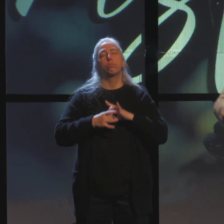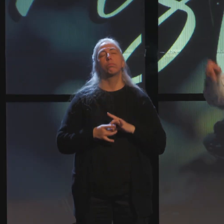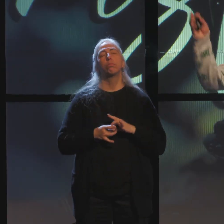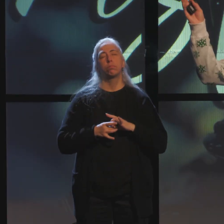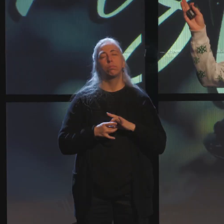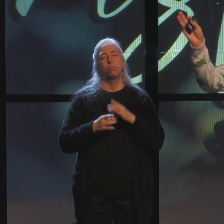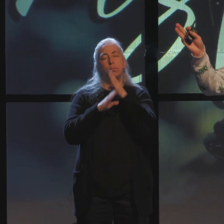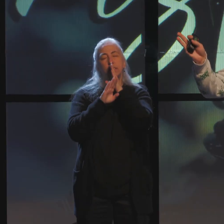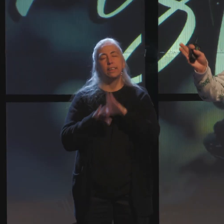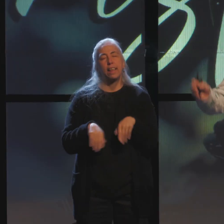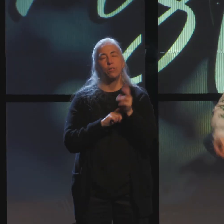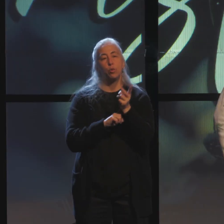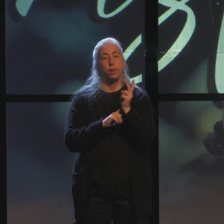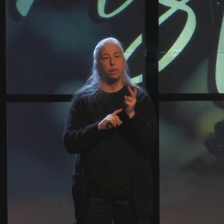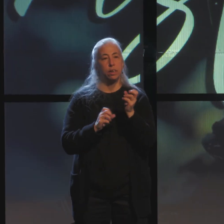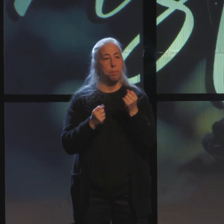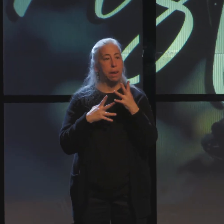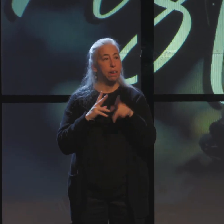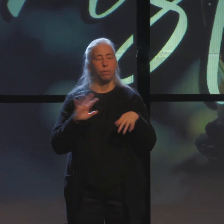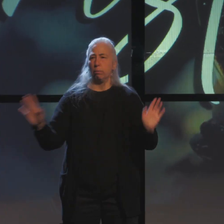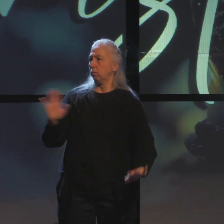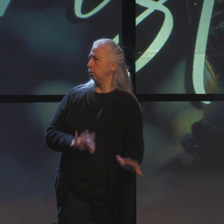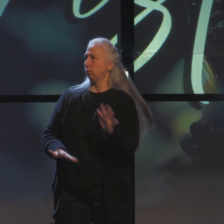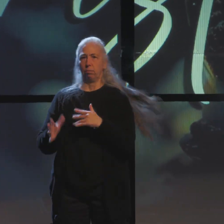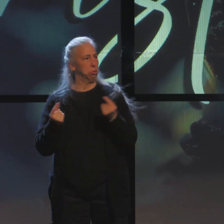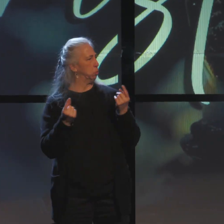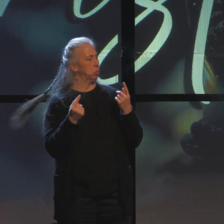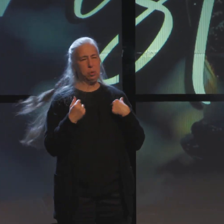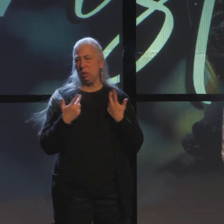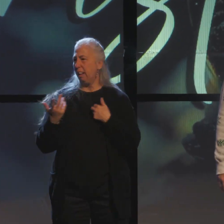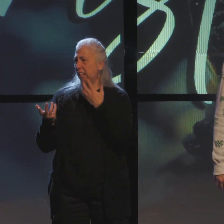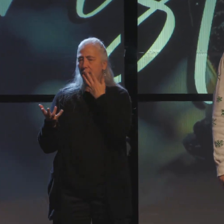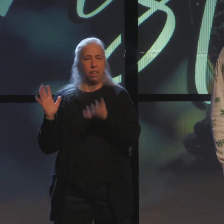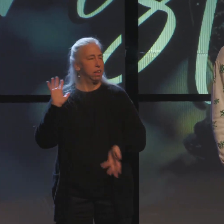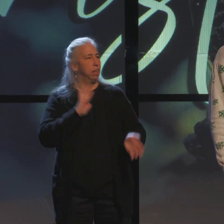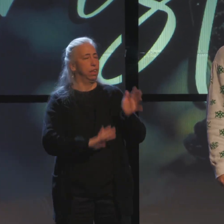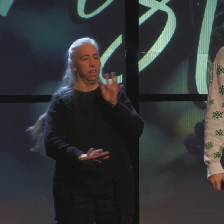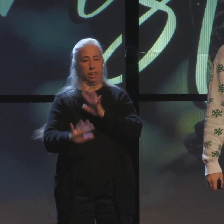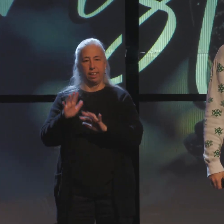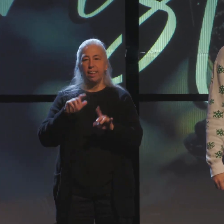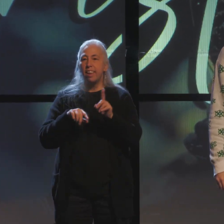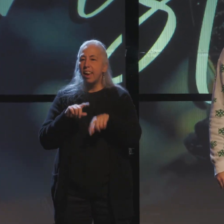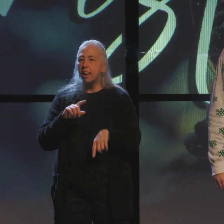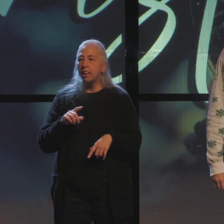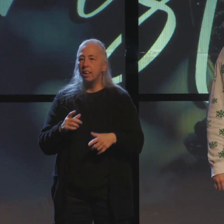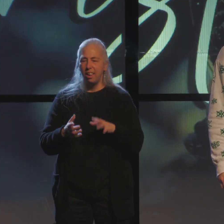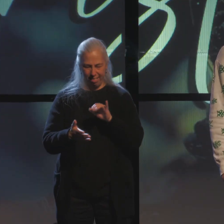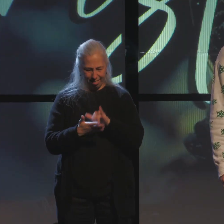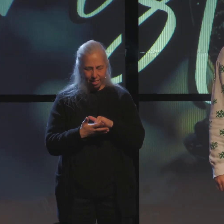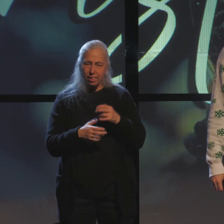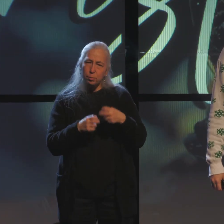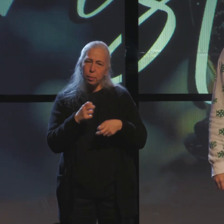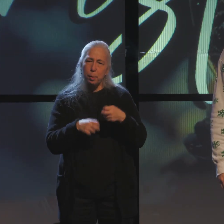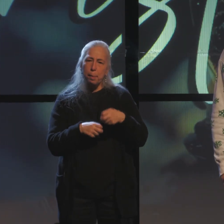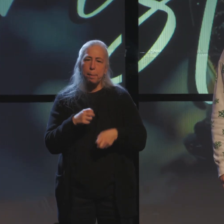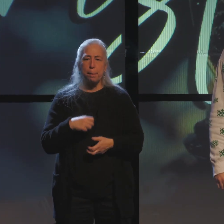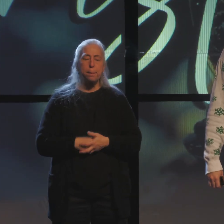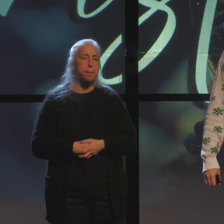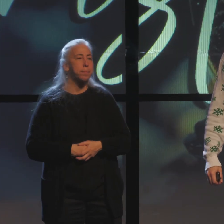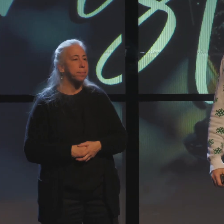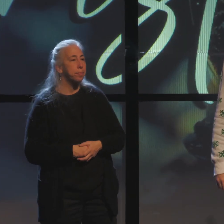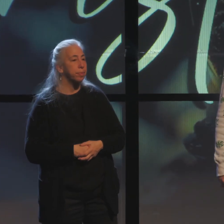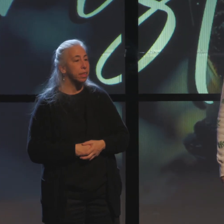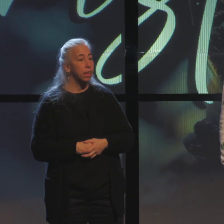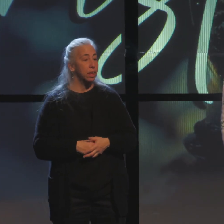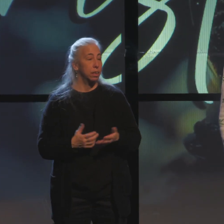minutes, there'd be a massive revolt in here. You wouldn't know what to do with yourselves. We have a problem. Like we'll